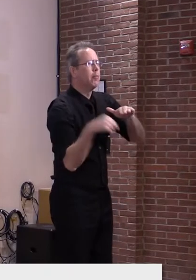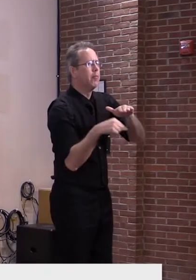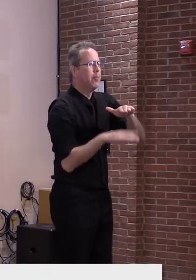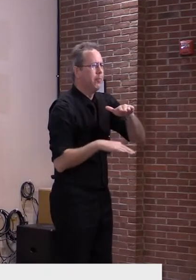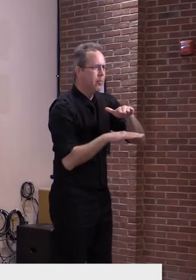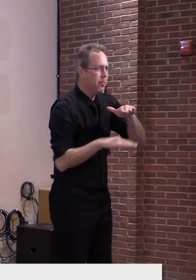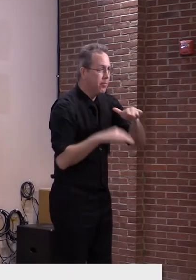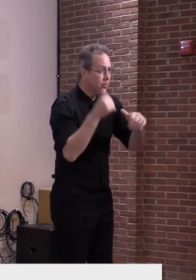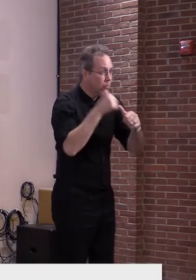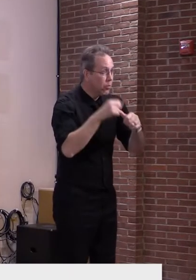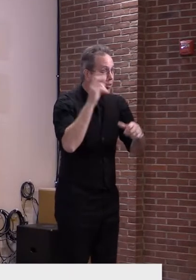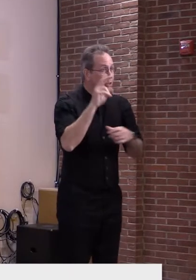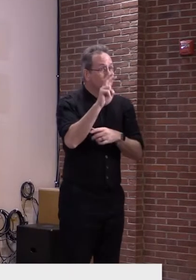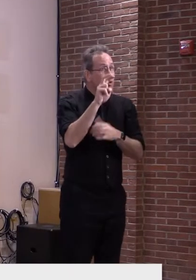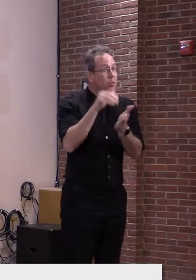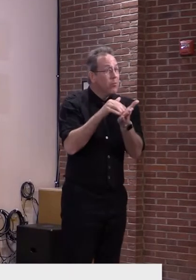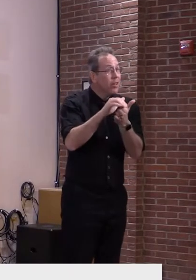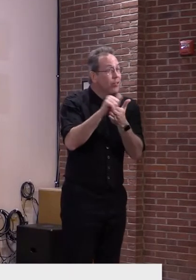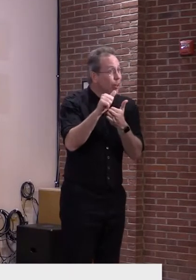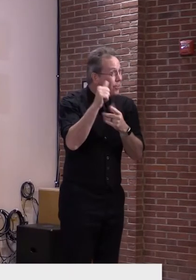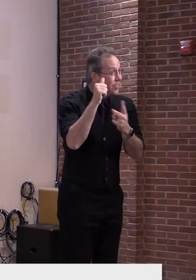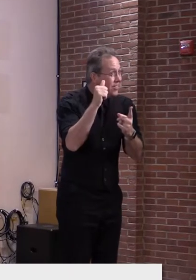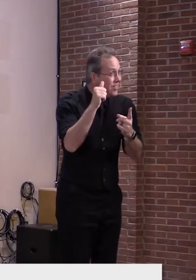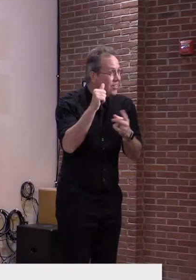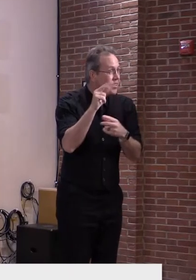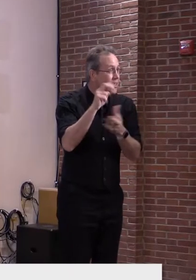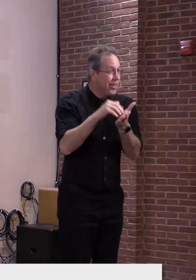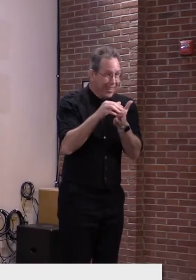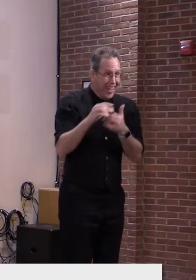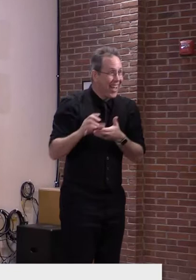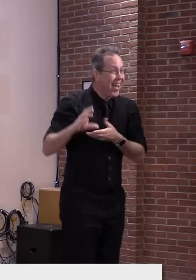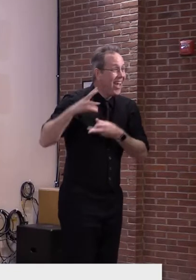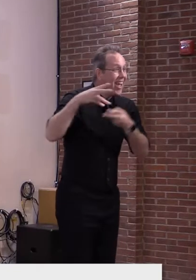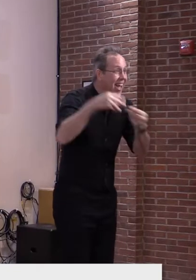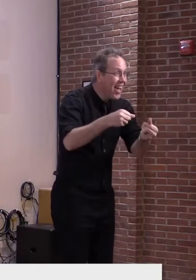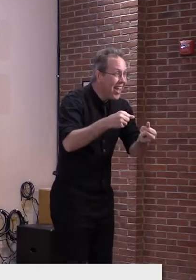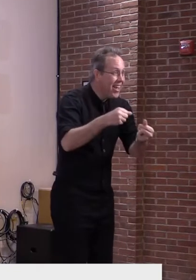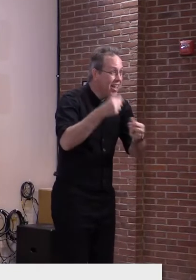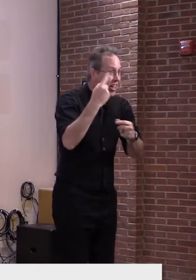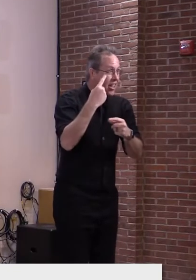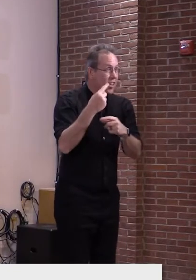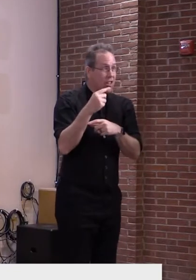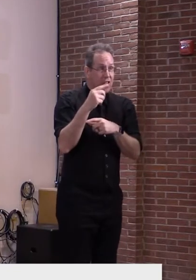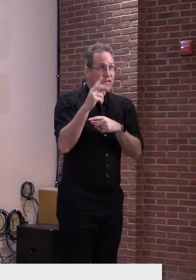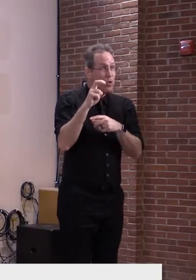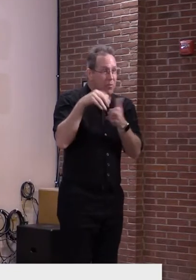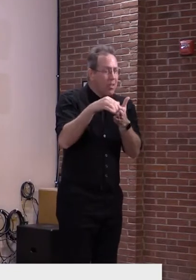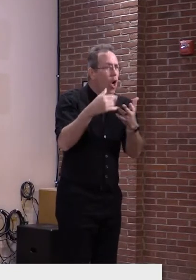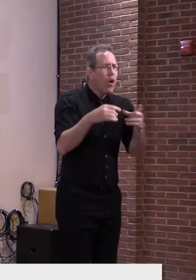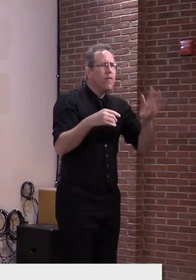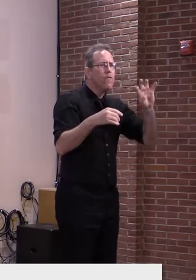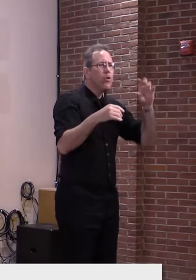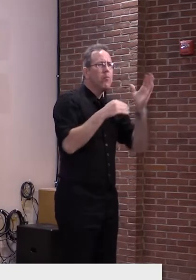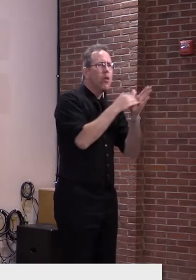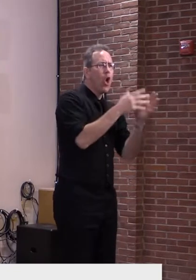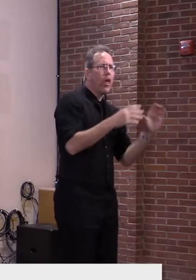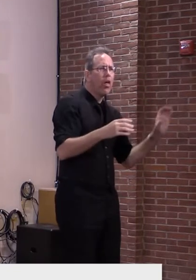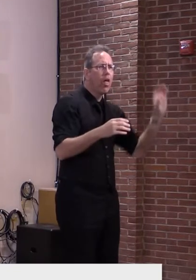the $200 million is over and above the roughly $400 million payment we've included in the